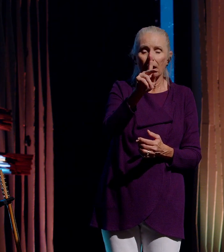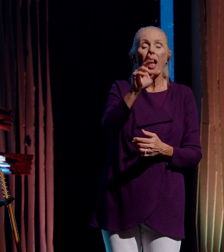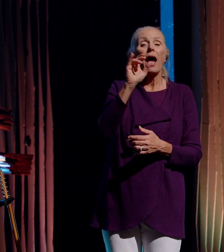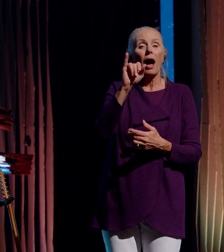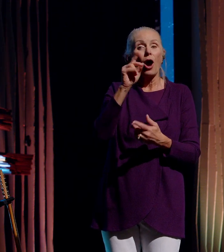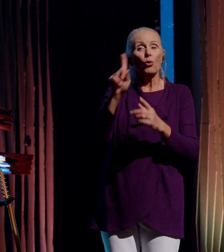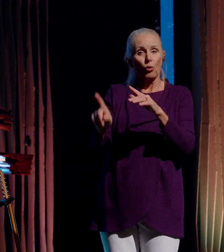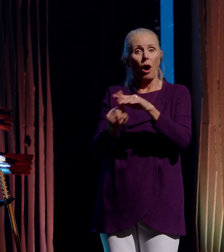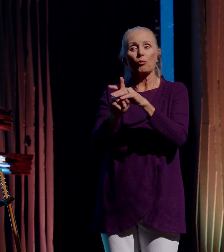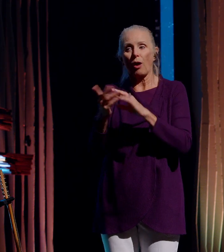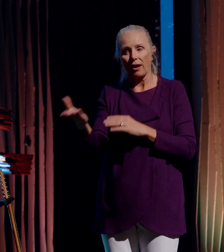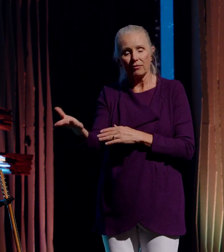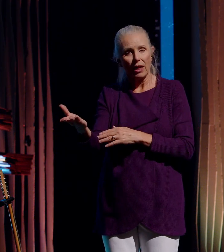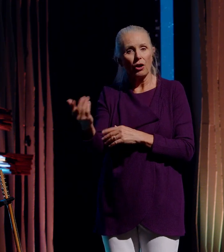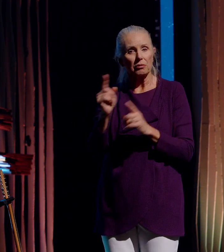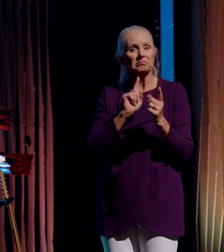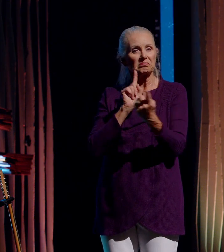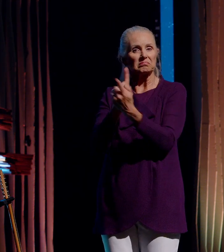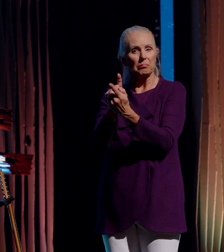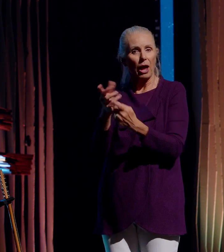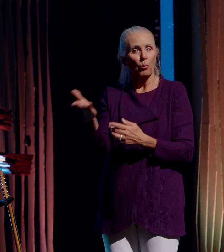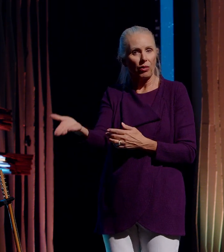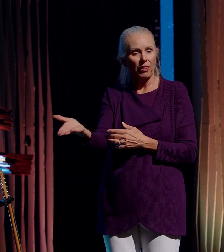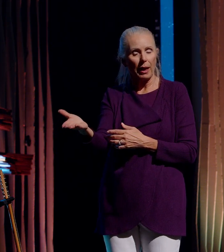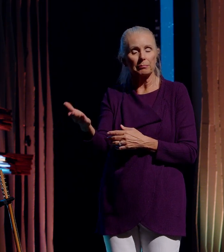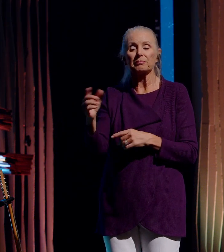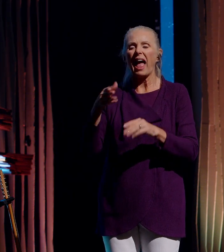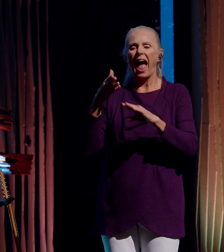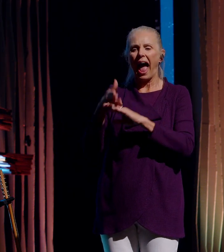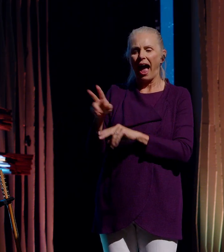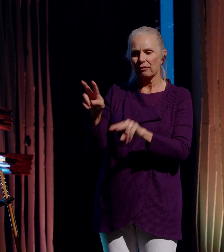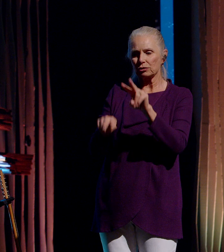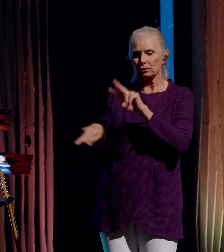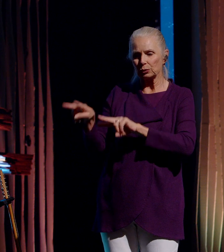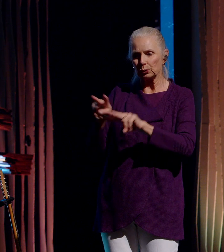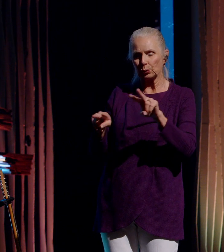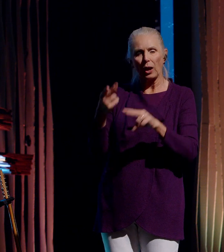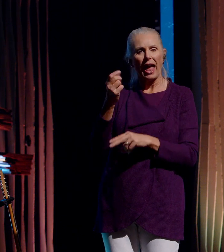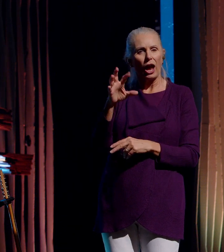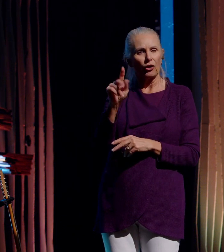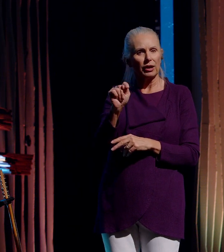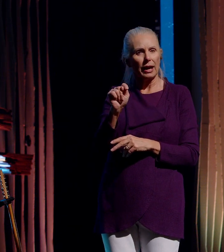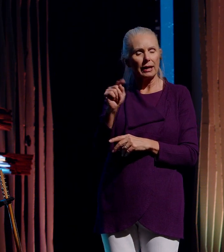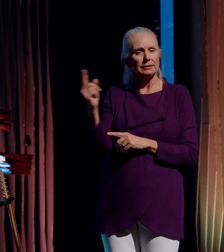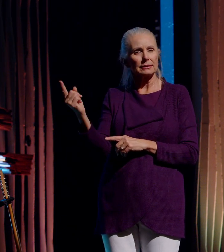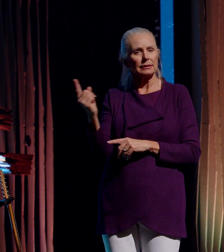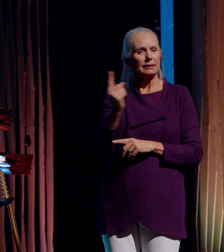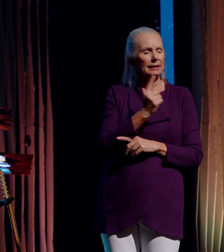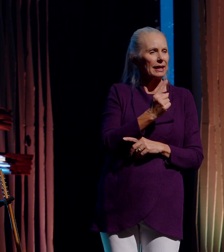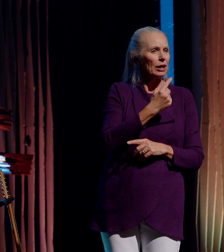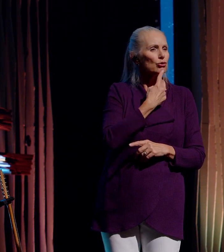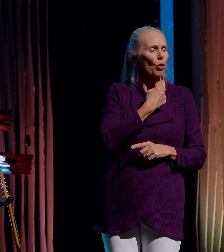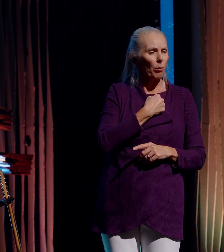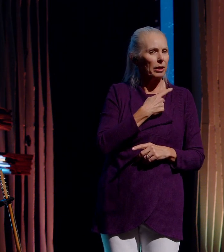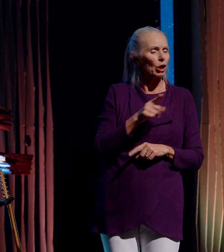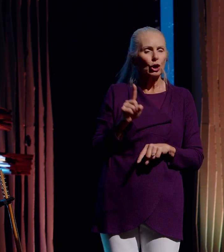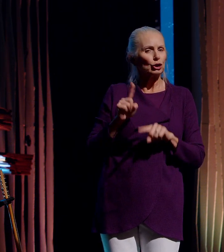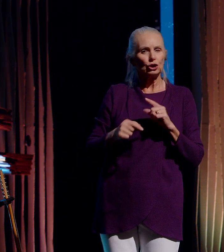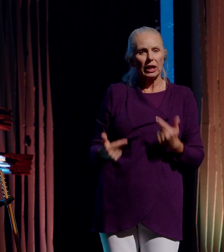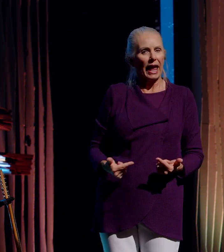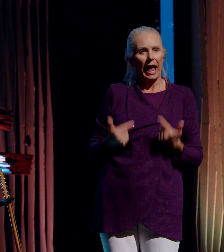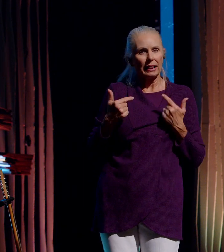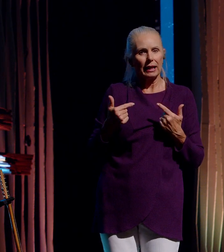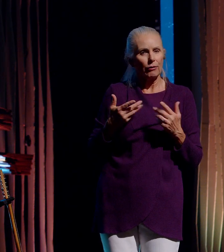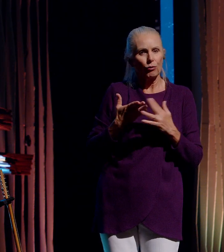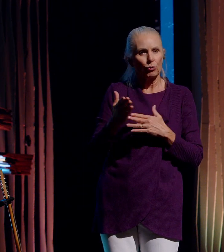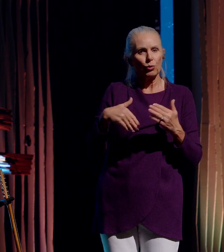of France, called to see us. After looking at Harriet, he took me aside and told me he thought she could not live through the